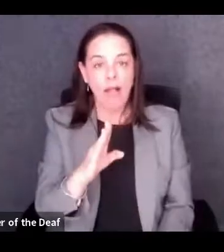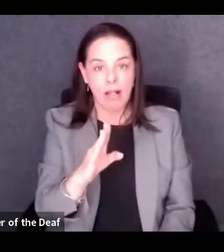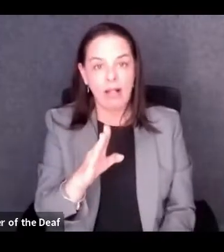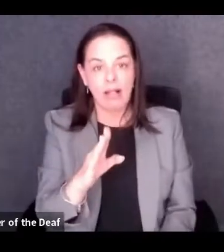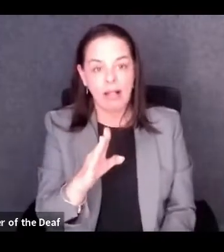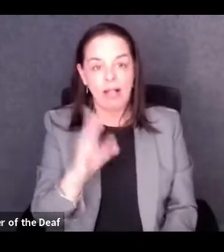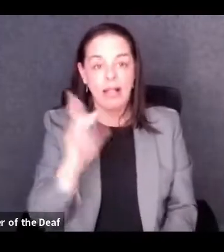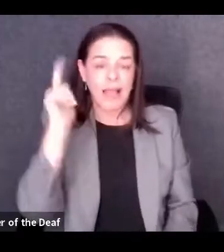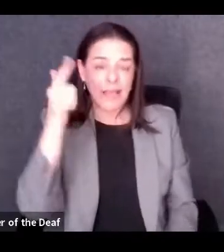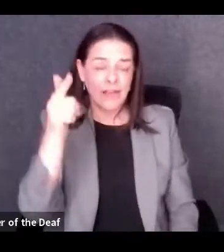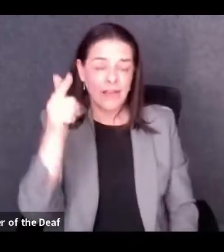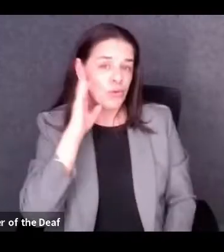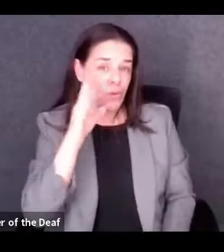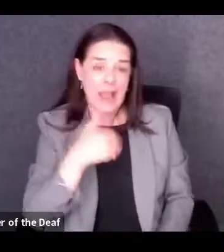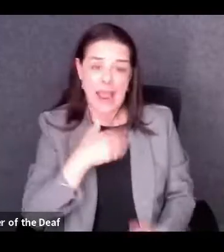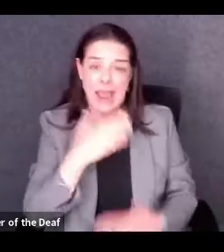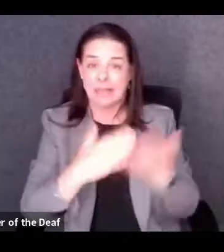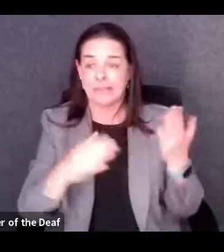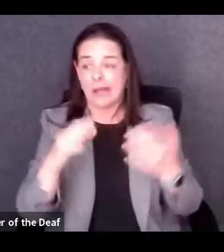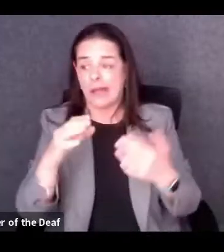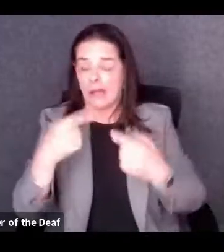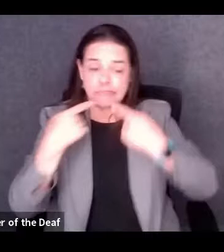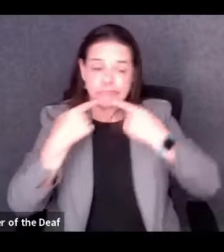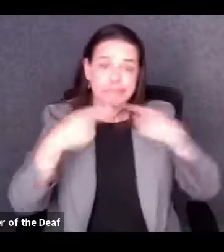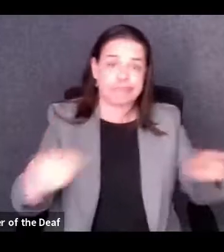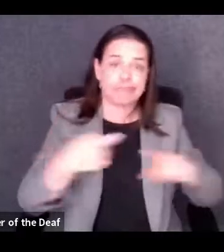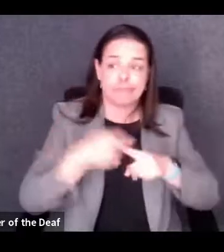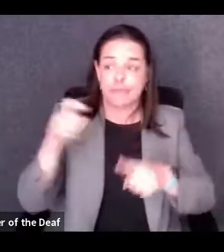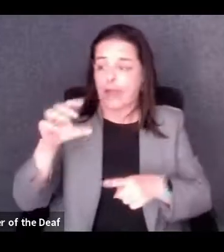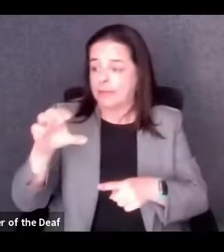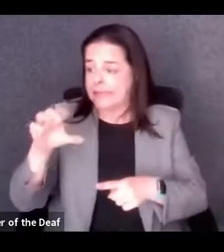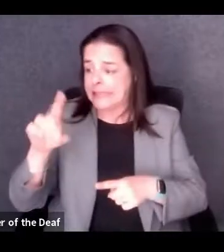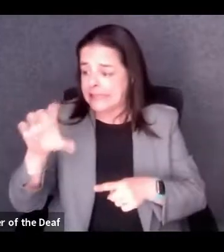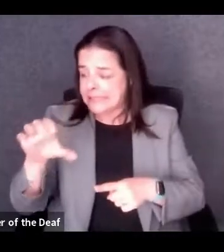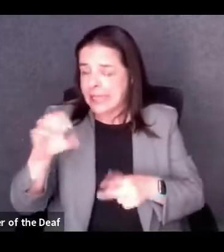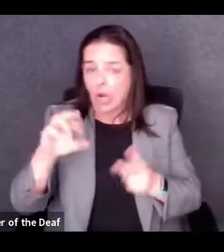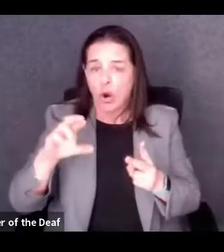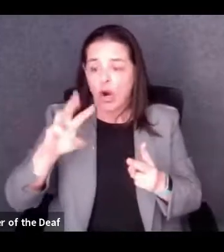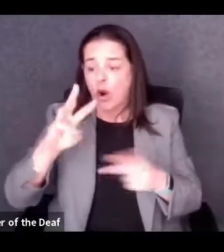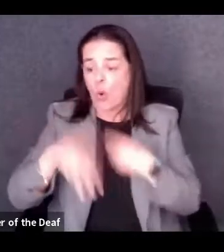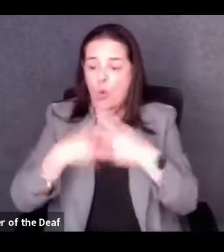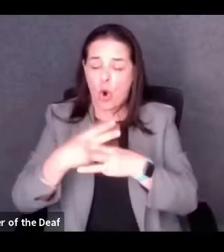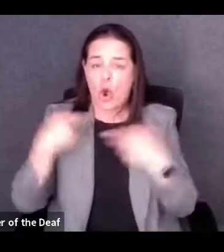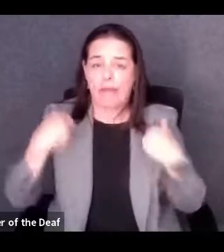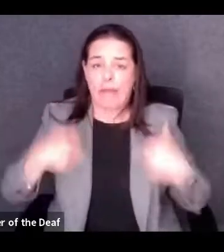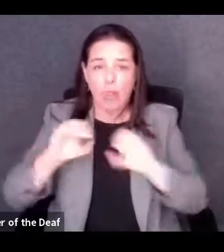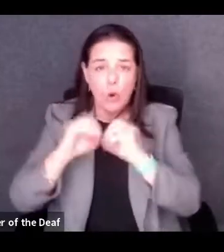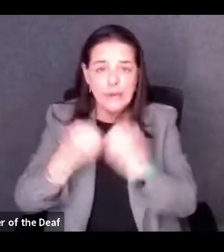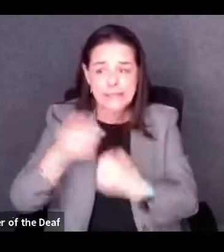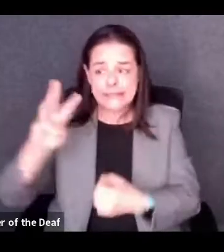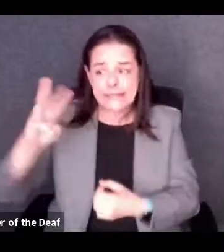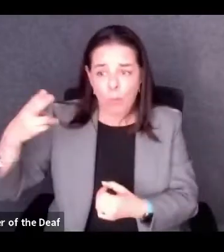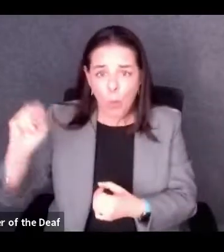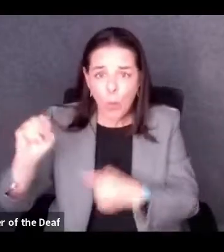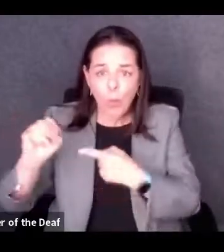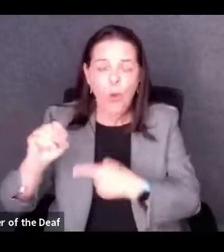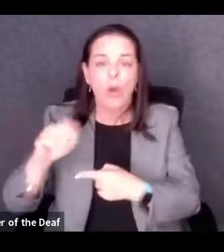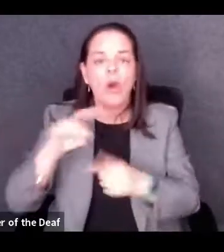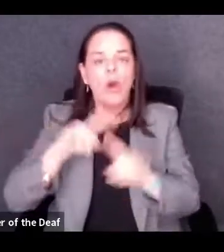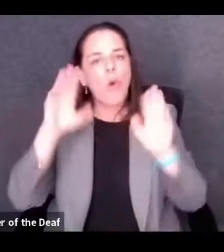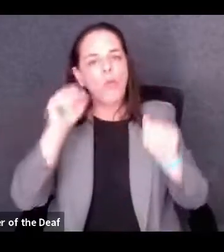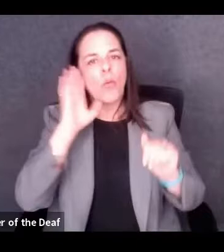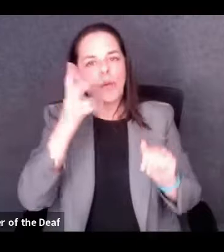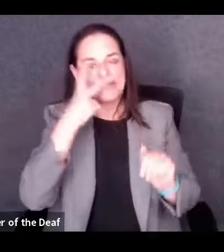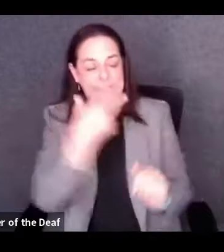be some declarations from the CDC and the World Health Organization. But I think we're also just going to hopefully see our vaccine